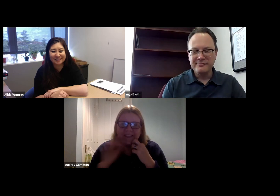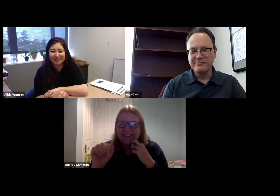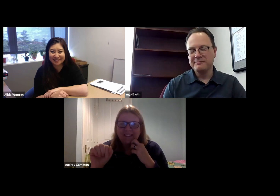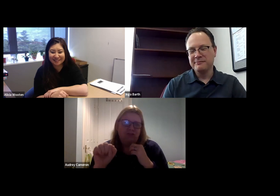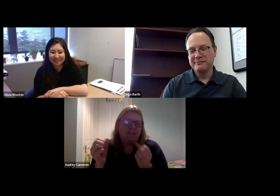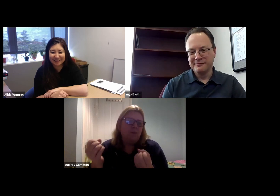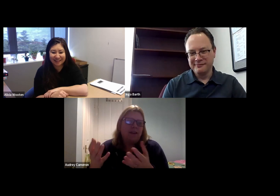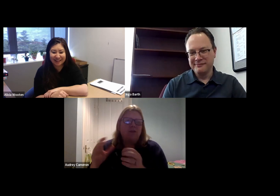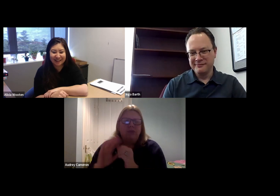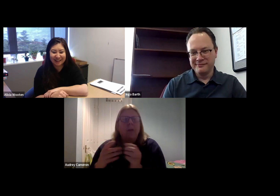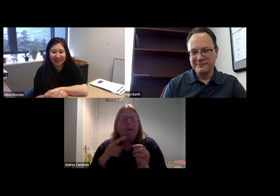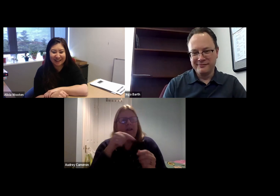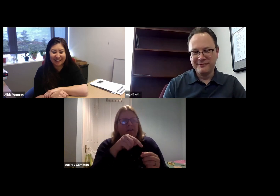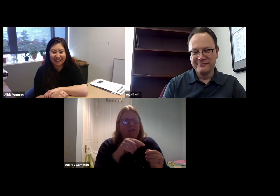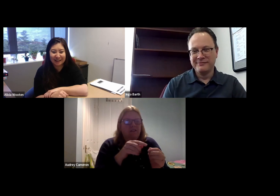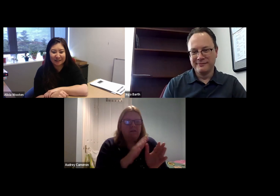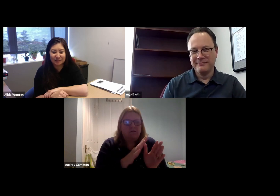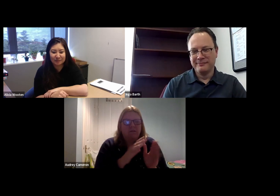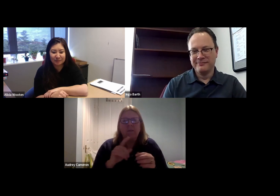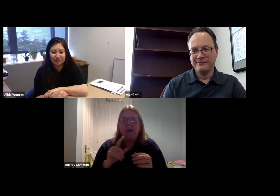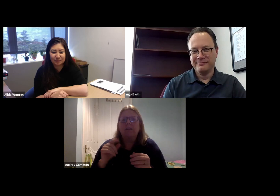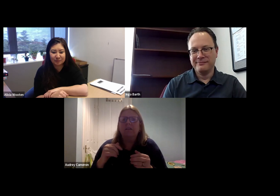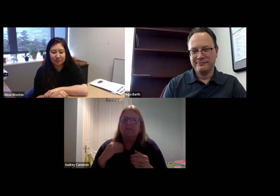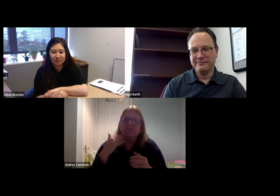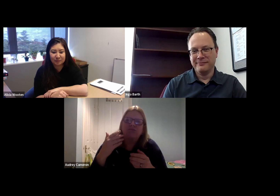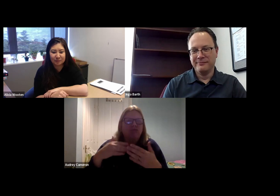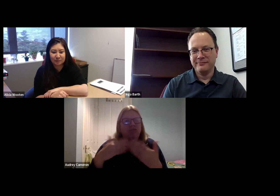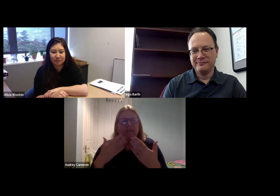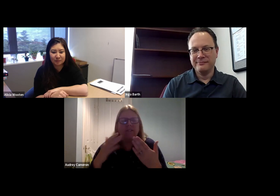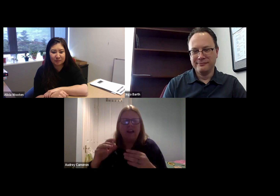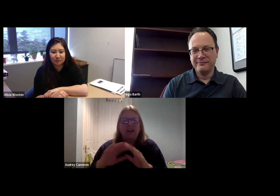some discussion about it, but I usually go back to the other sign for Earth.